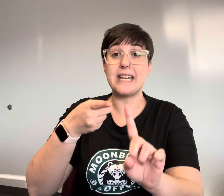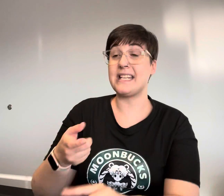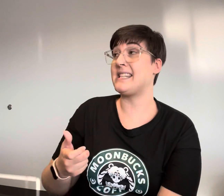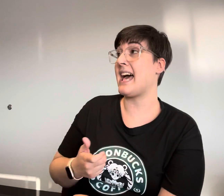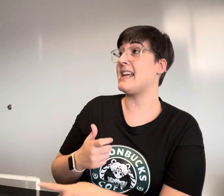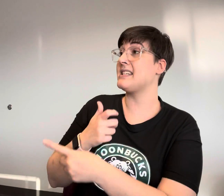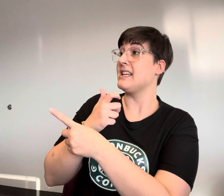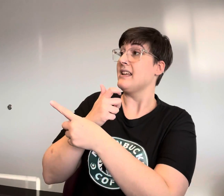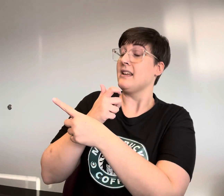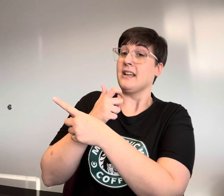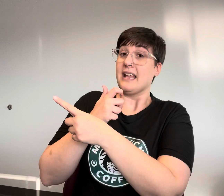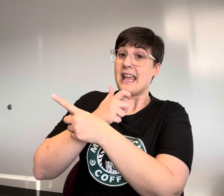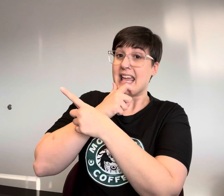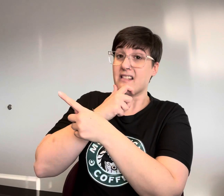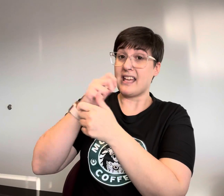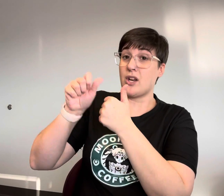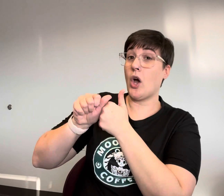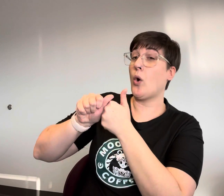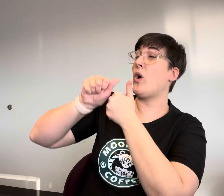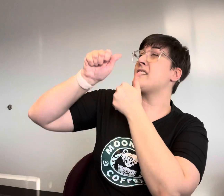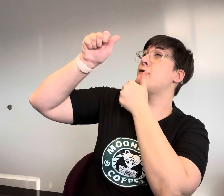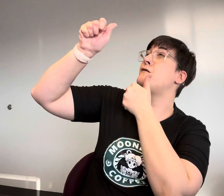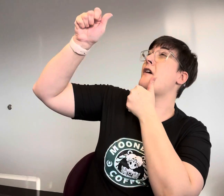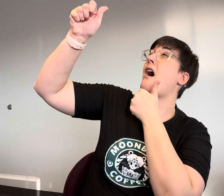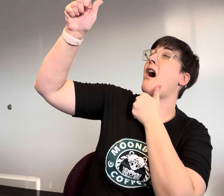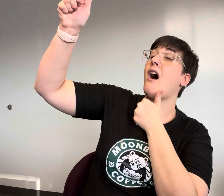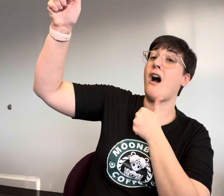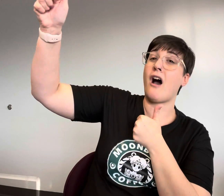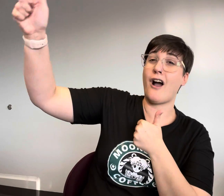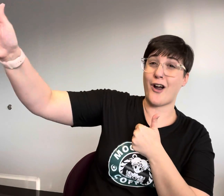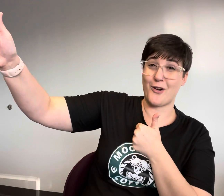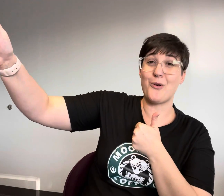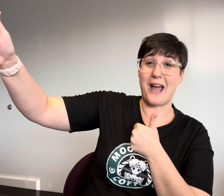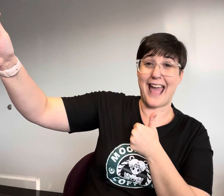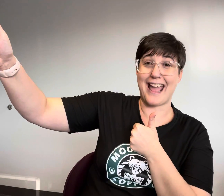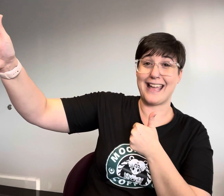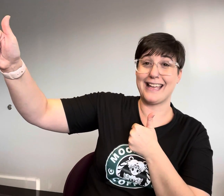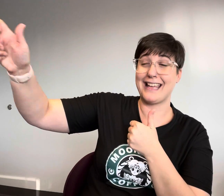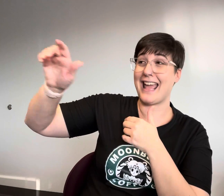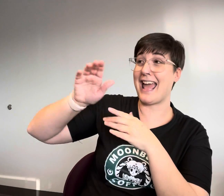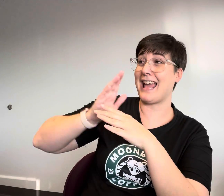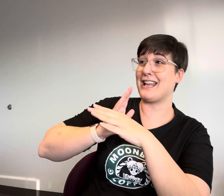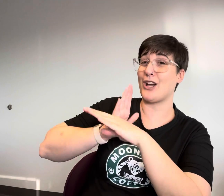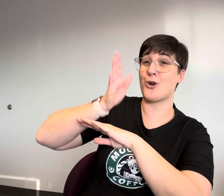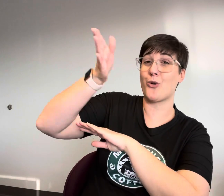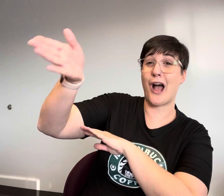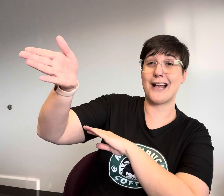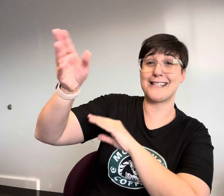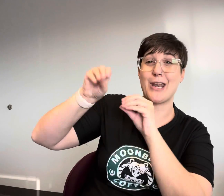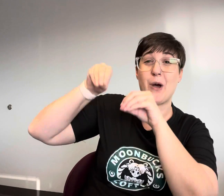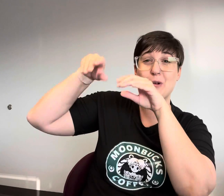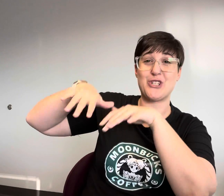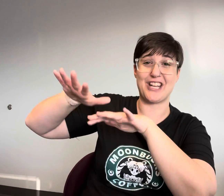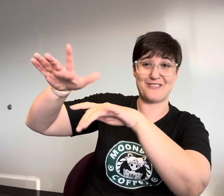is that England was far away and across an ocean,